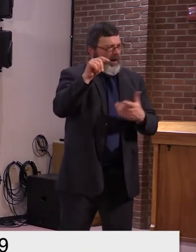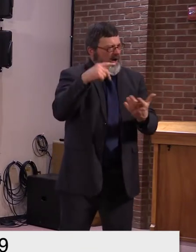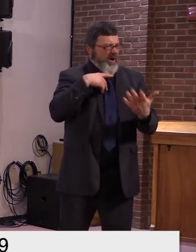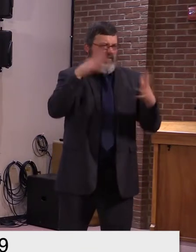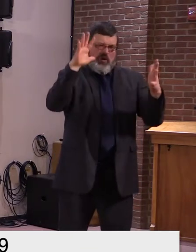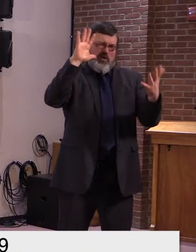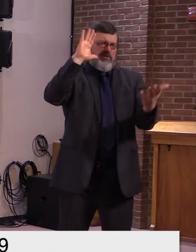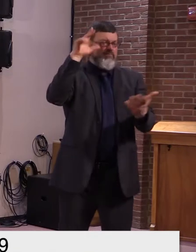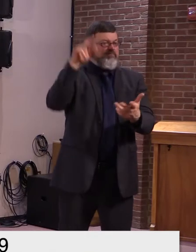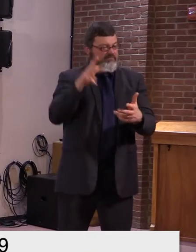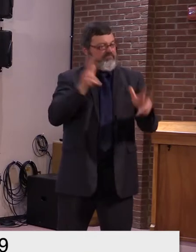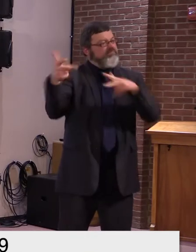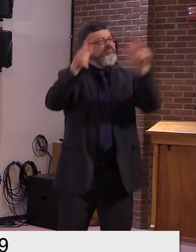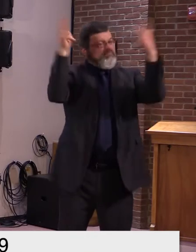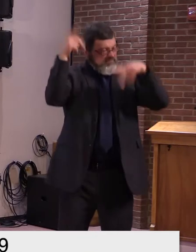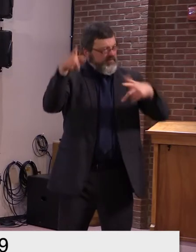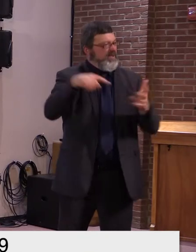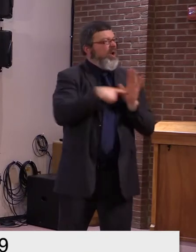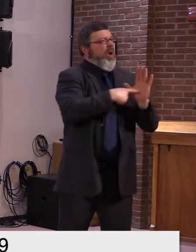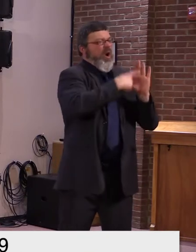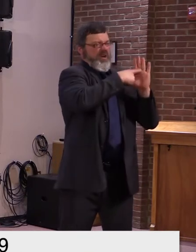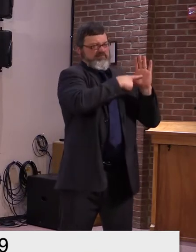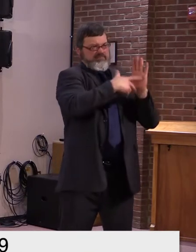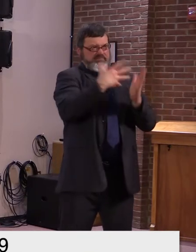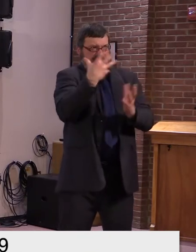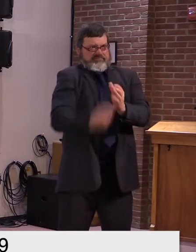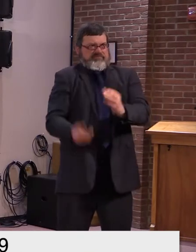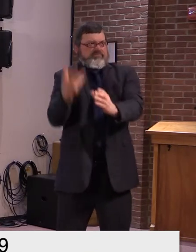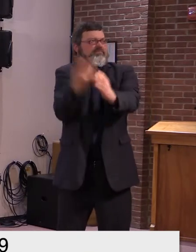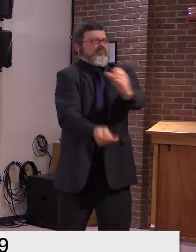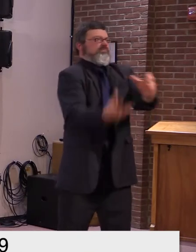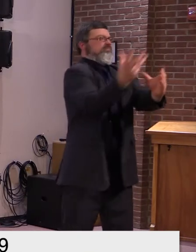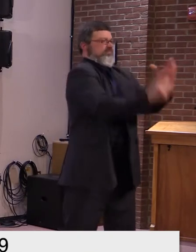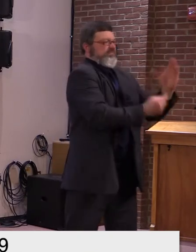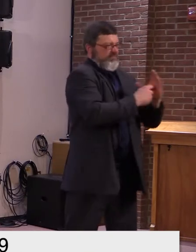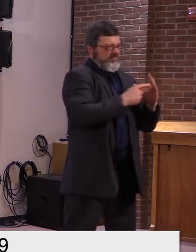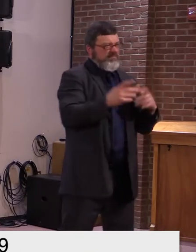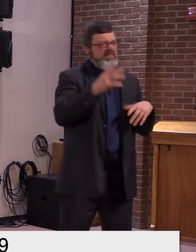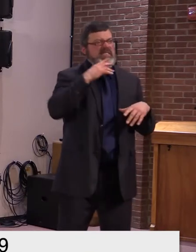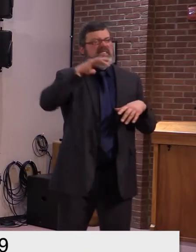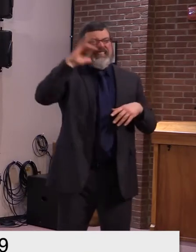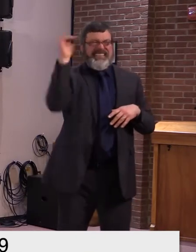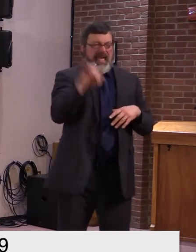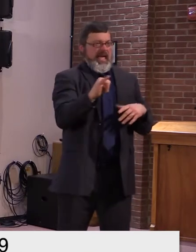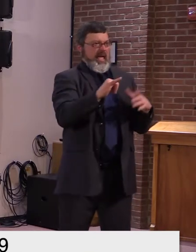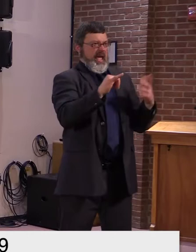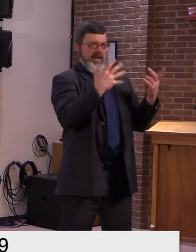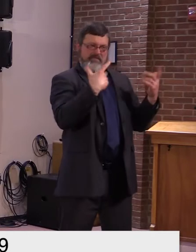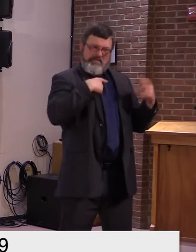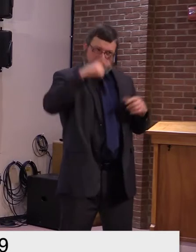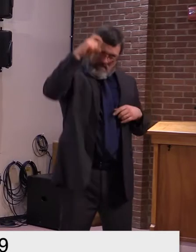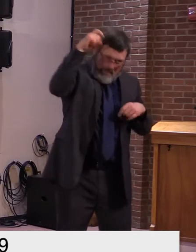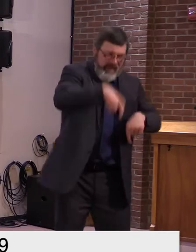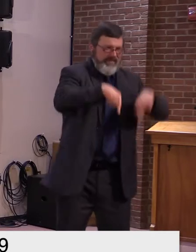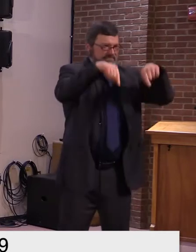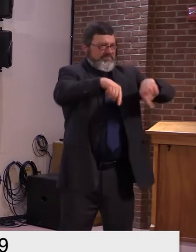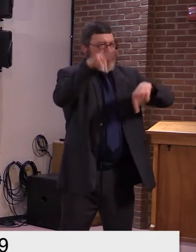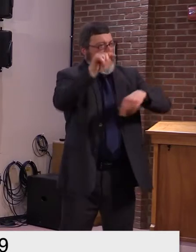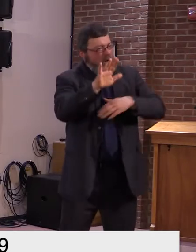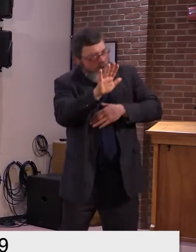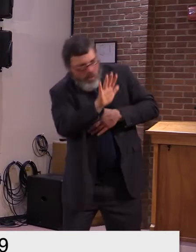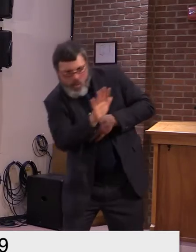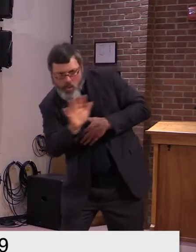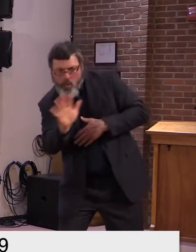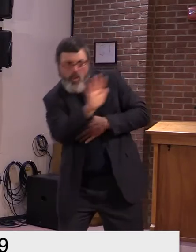focused on the absolute essential necessity of getting good maps. Now, there's a couple of things that are in the